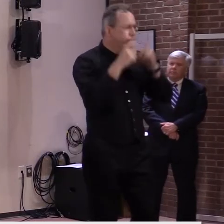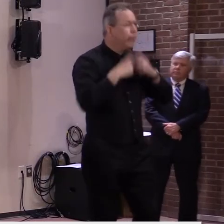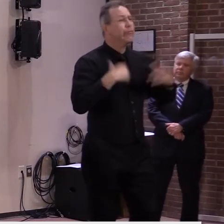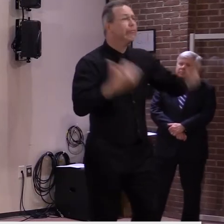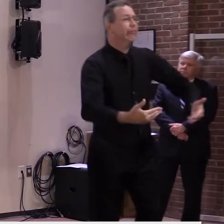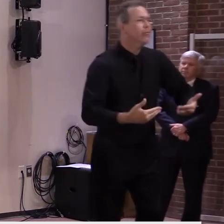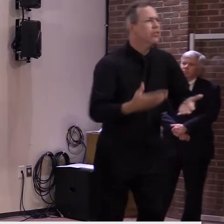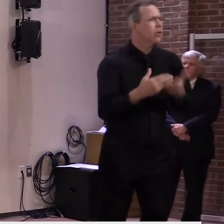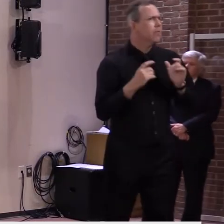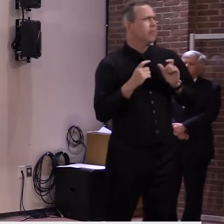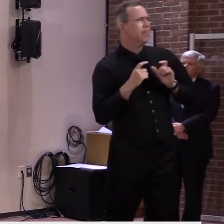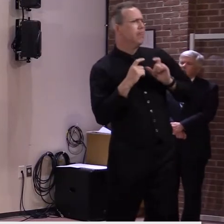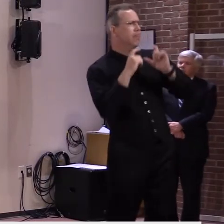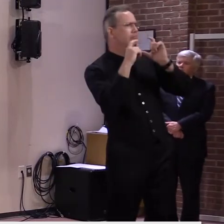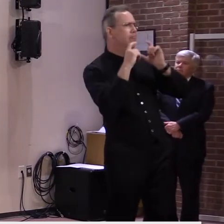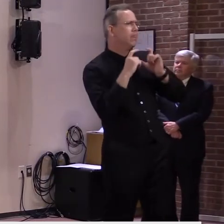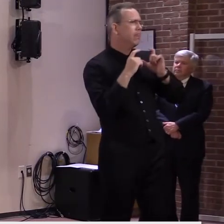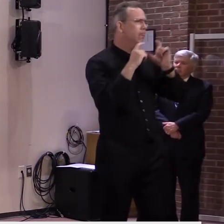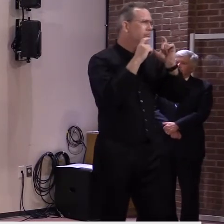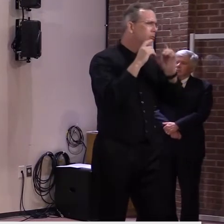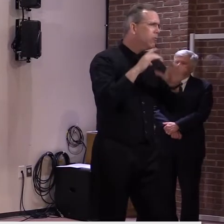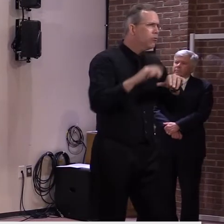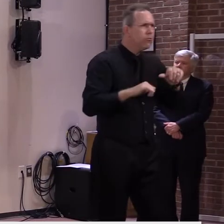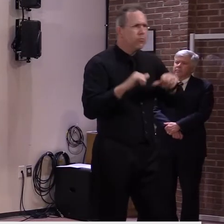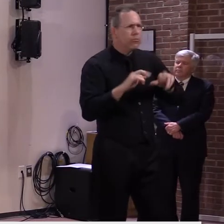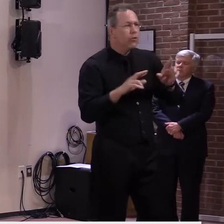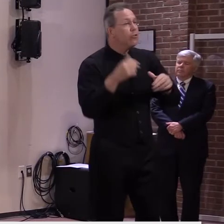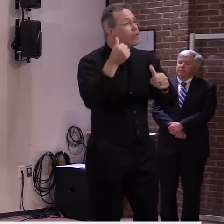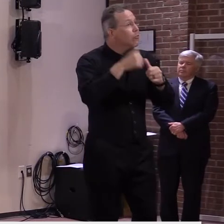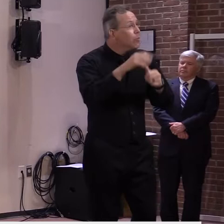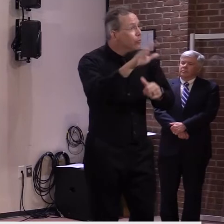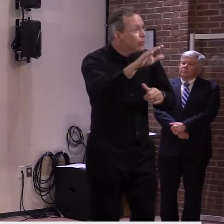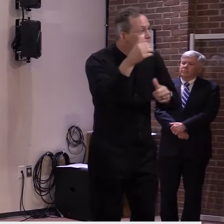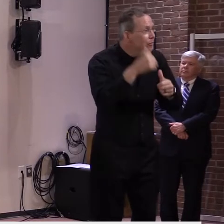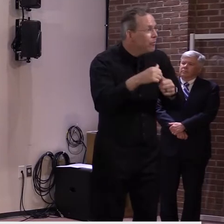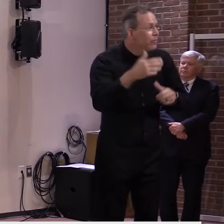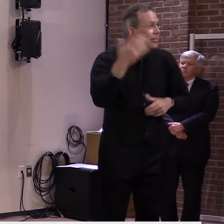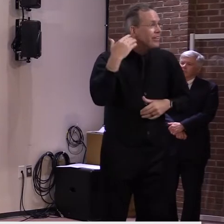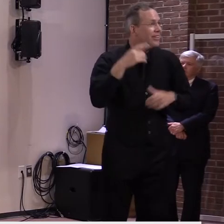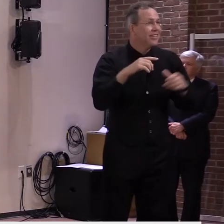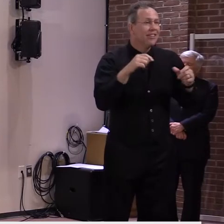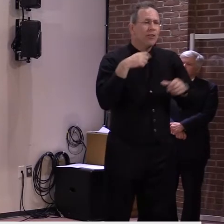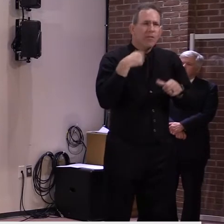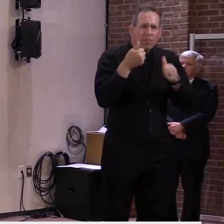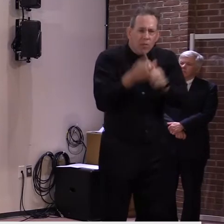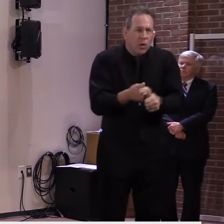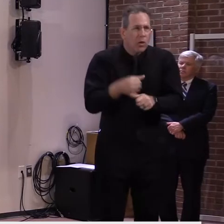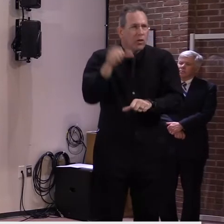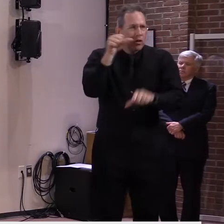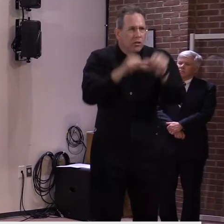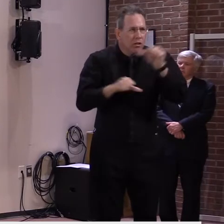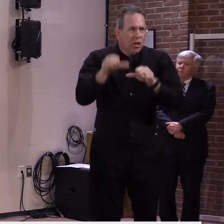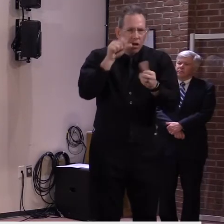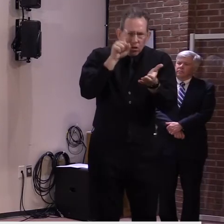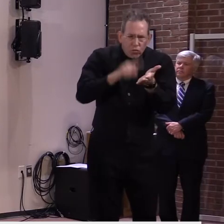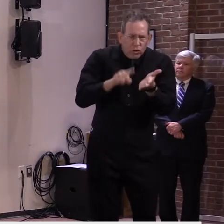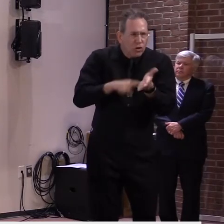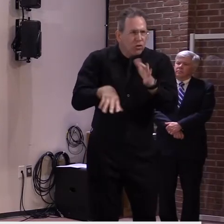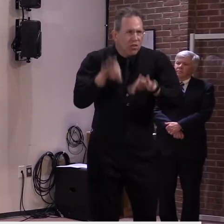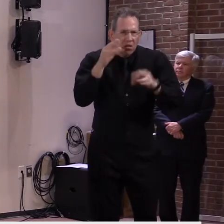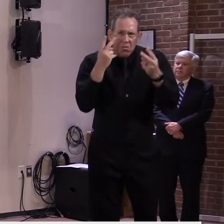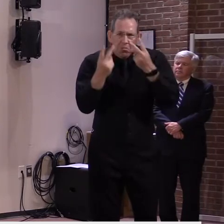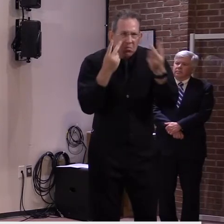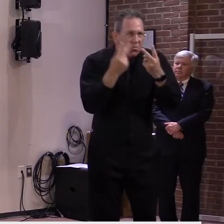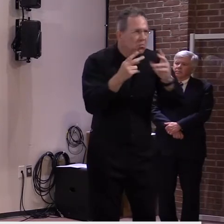science-based CDC guidance was issued for the entire country. Whether you're the lowest vaccinated state or